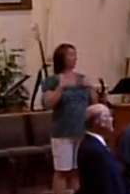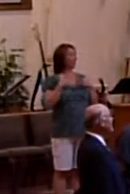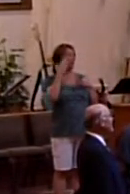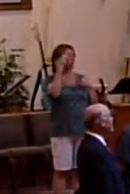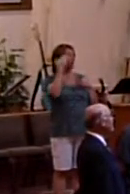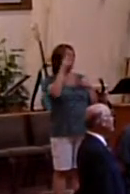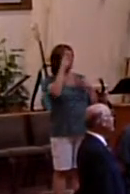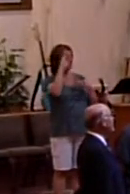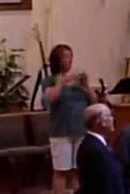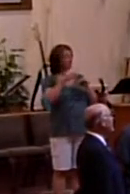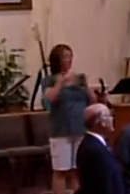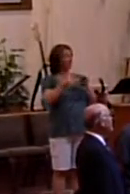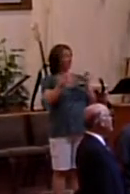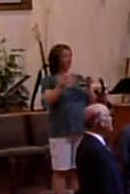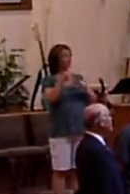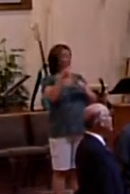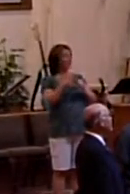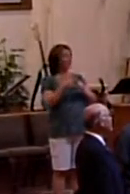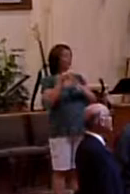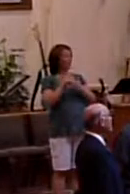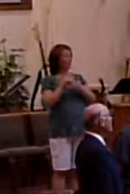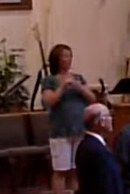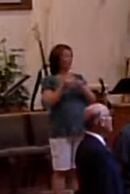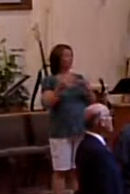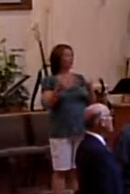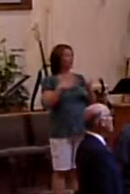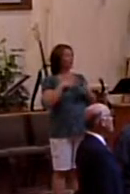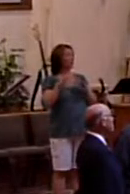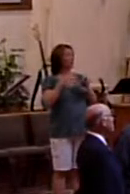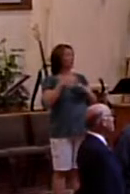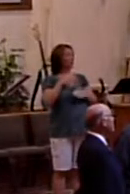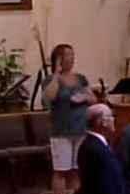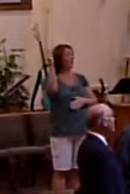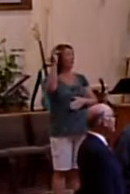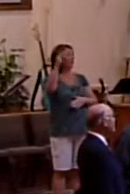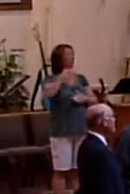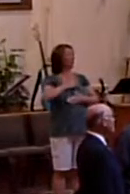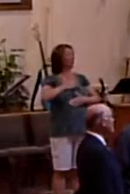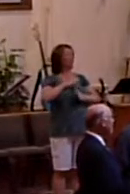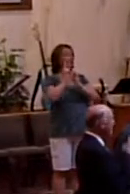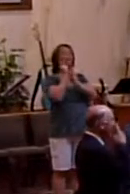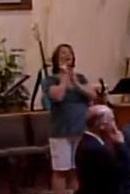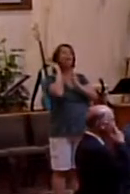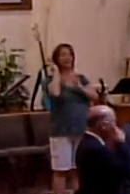They decided to do a whole month for that thing. We're going to do Pastor Appreciation Minute right here.